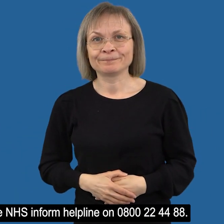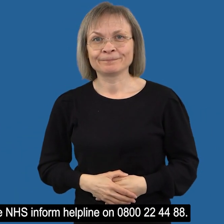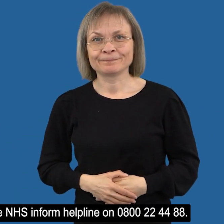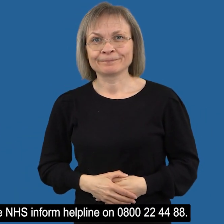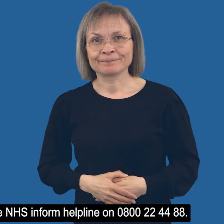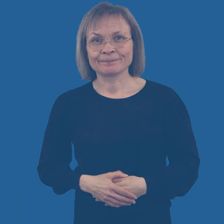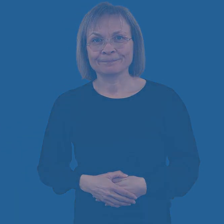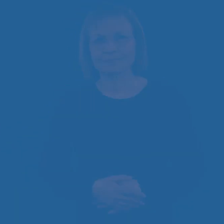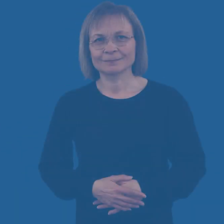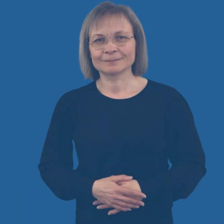224488.